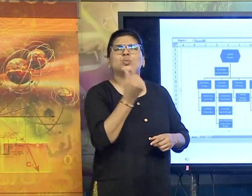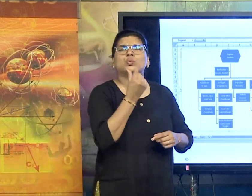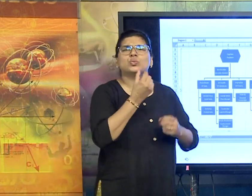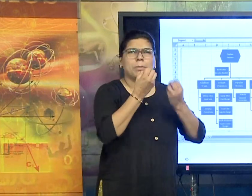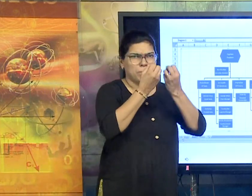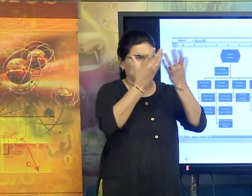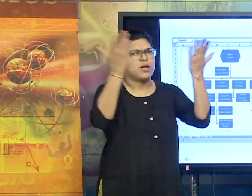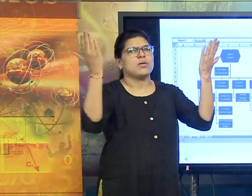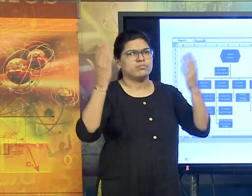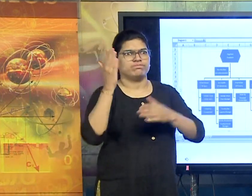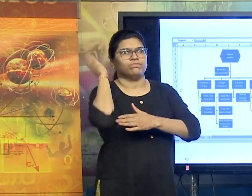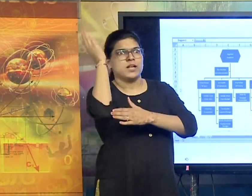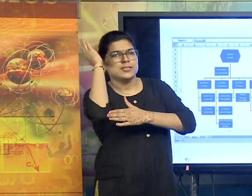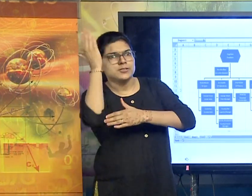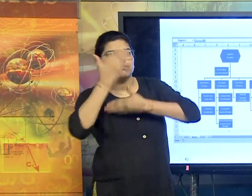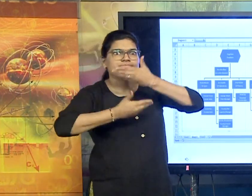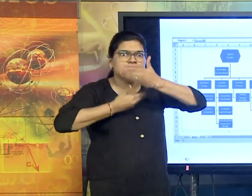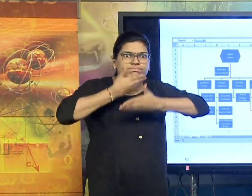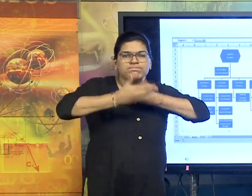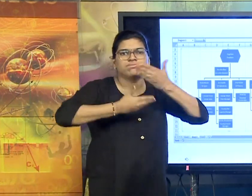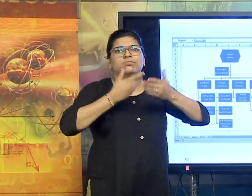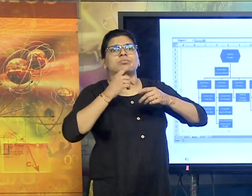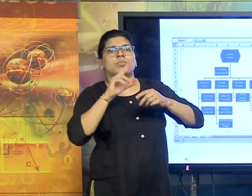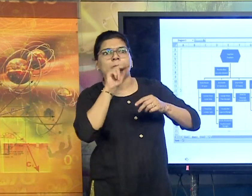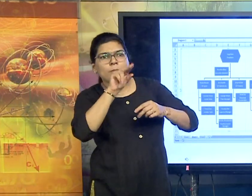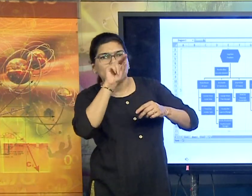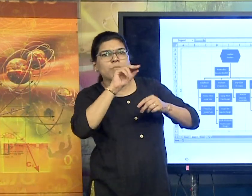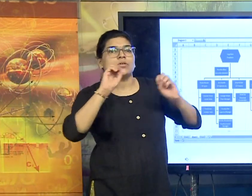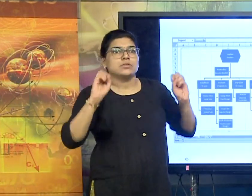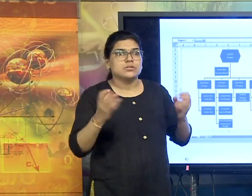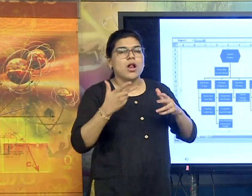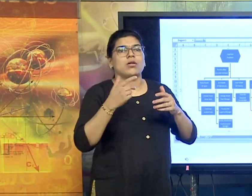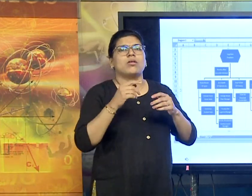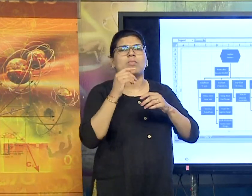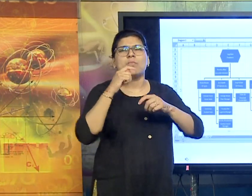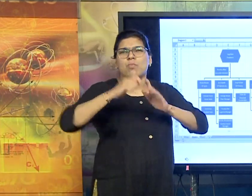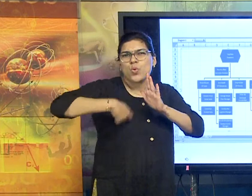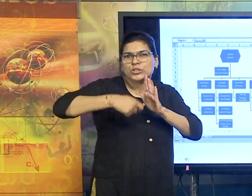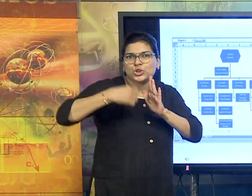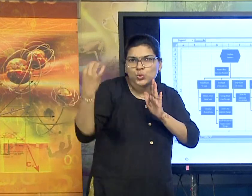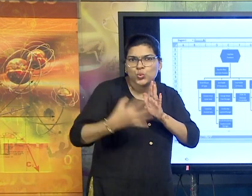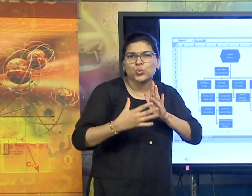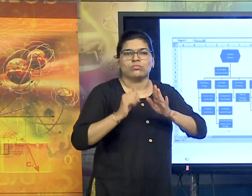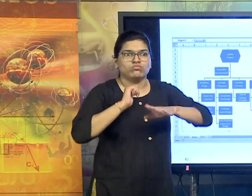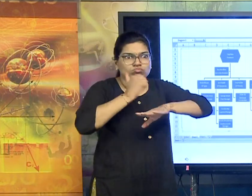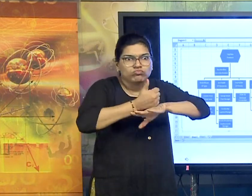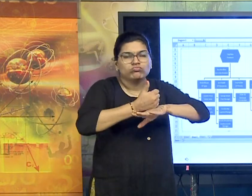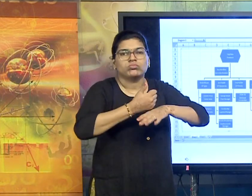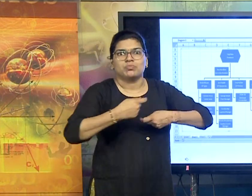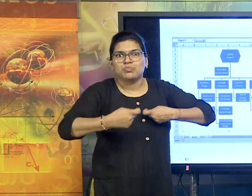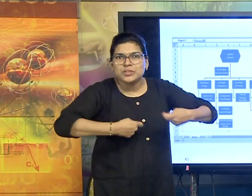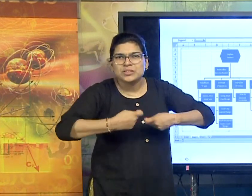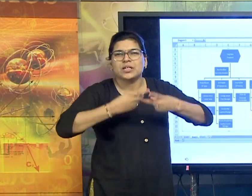your file. Like here it is Excel file. Whenever you have to make any presentation